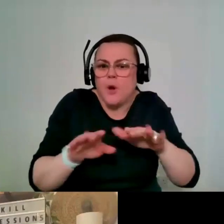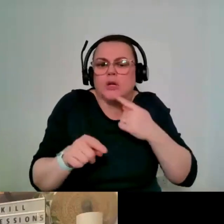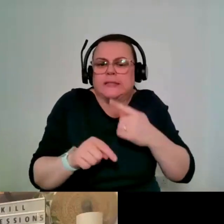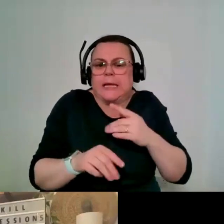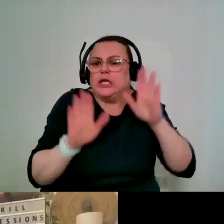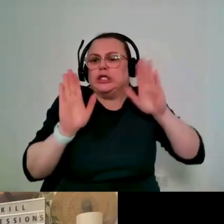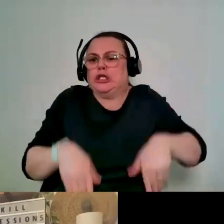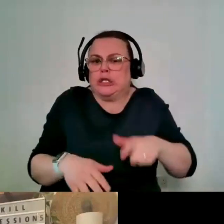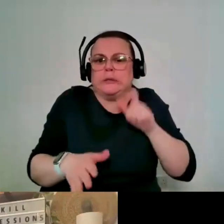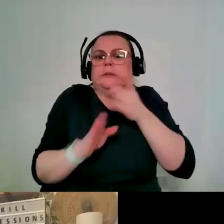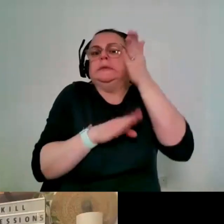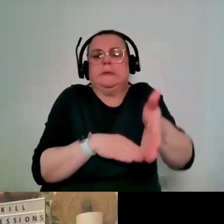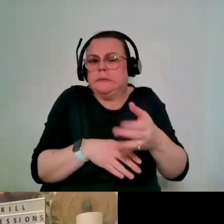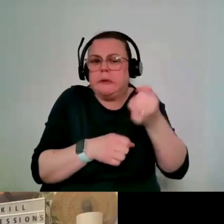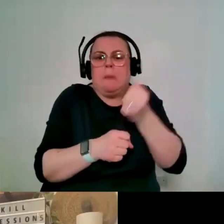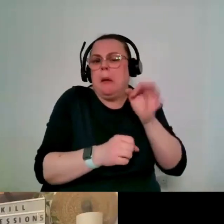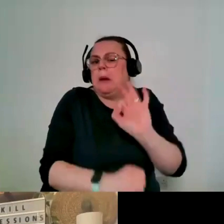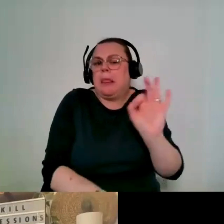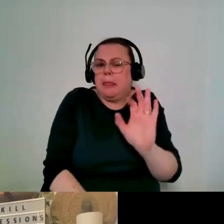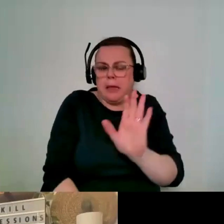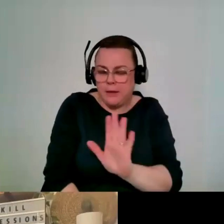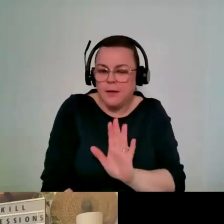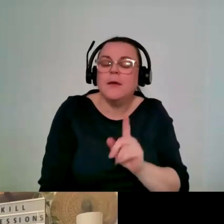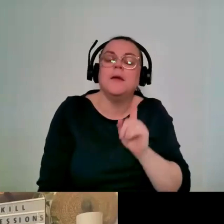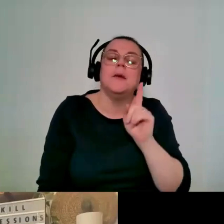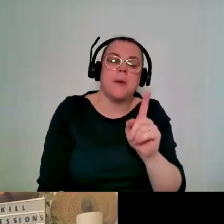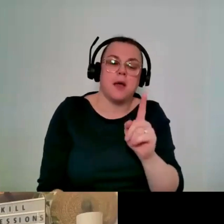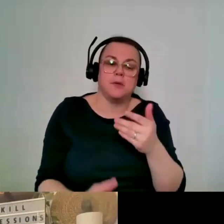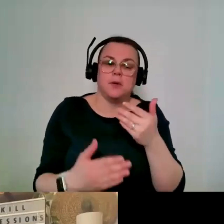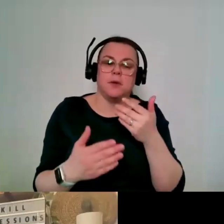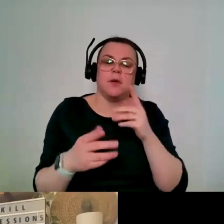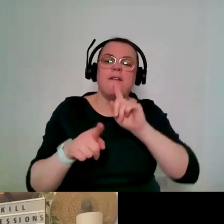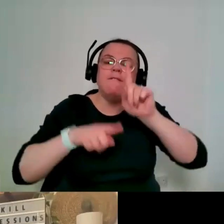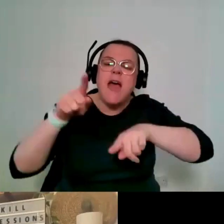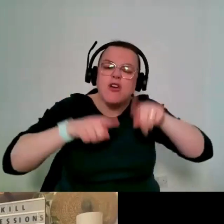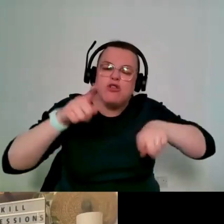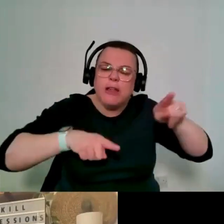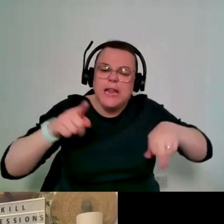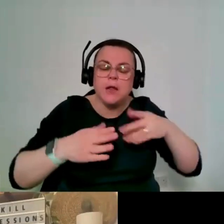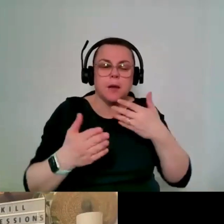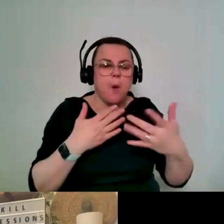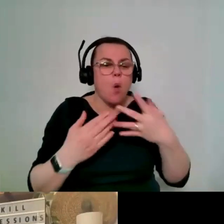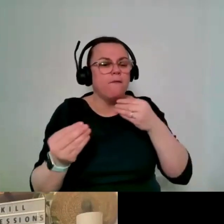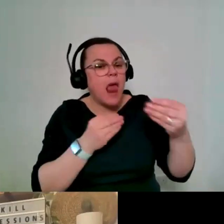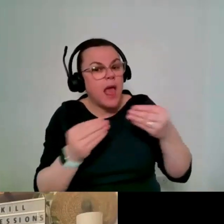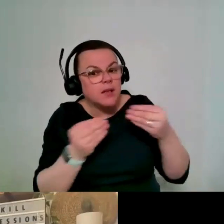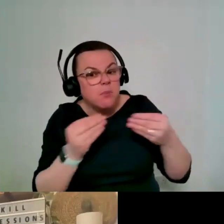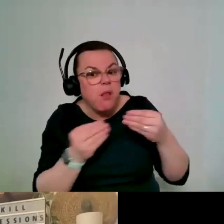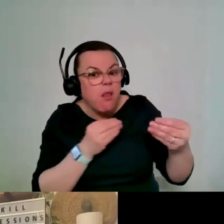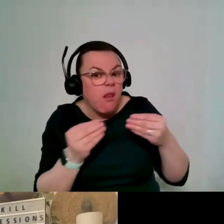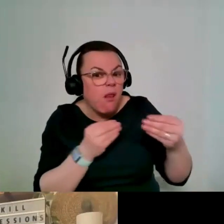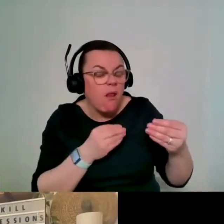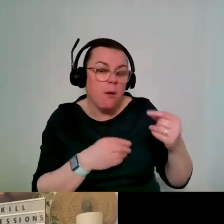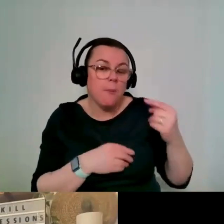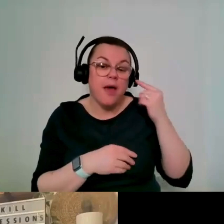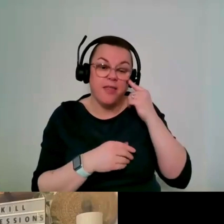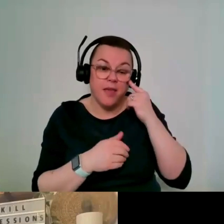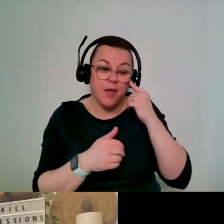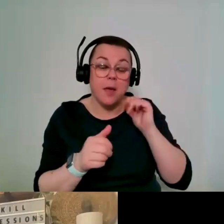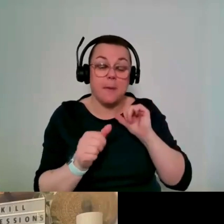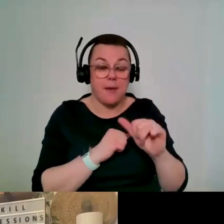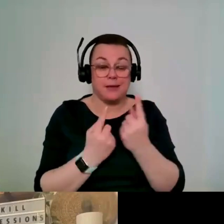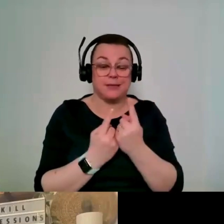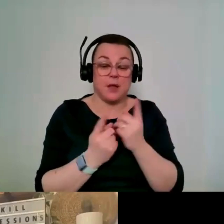event in the pub, but just be a little bit more varied, a bit more flexible. But I think the first thing to do is to ask your